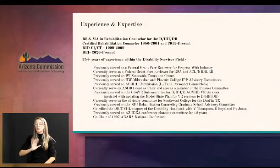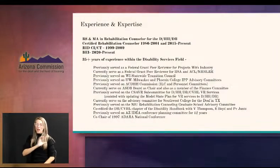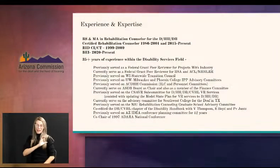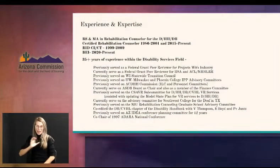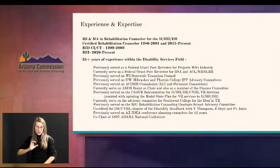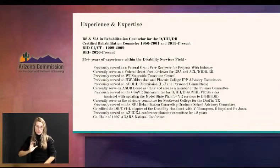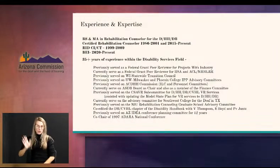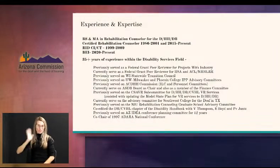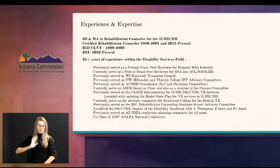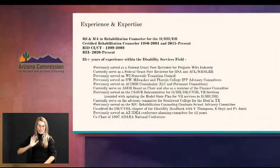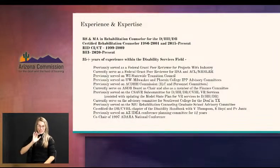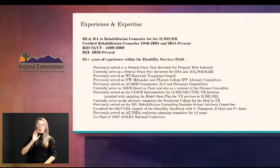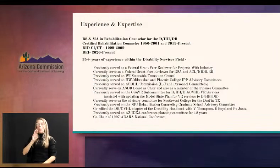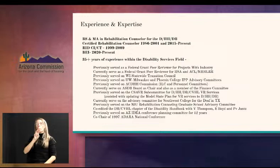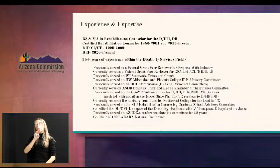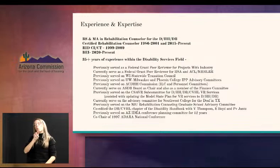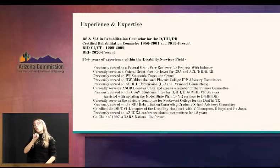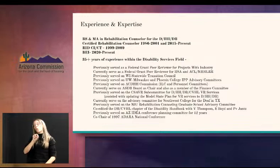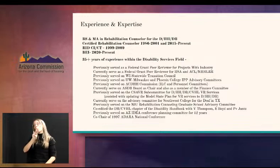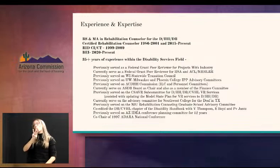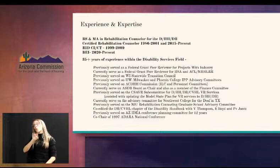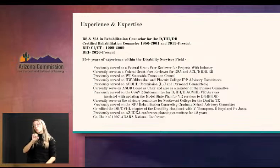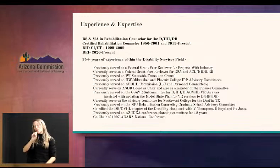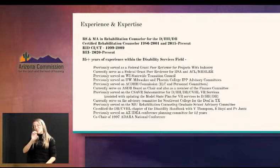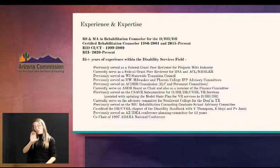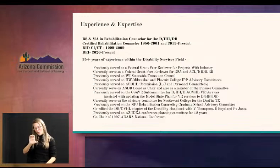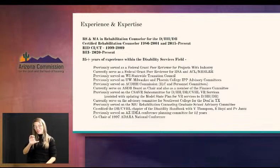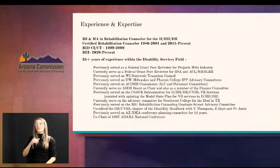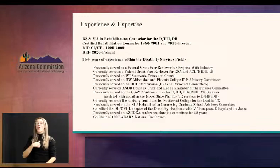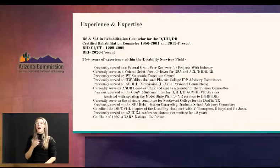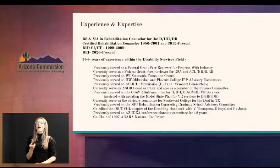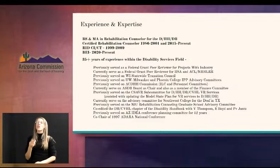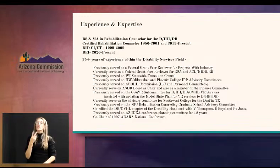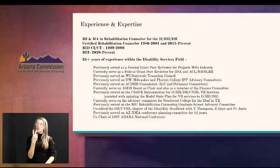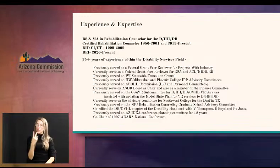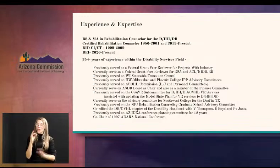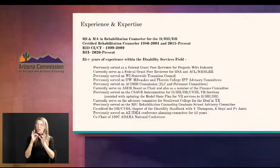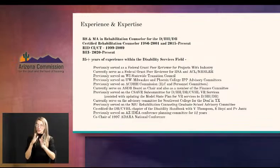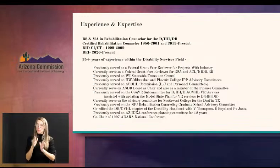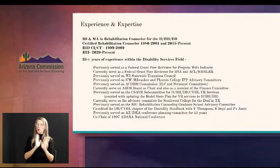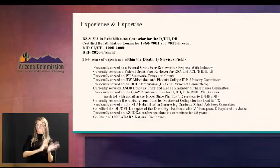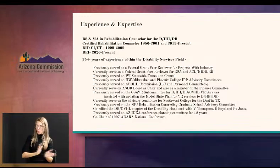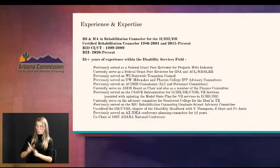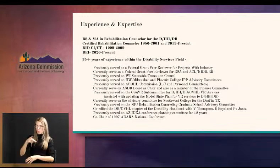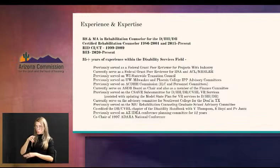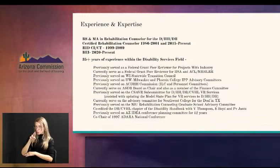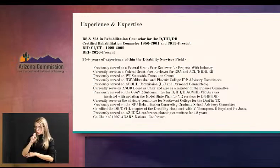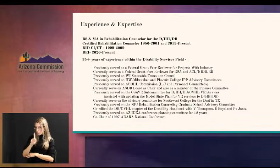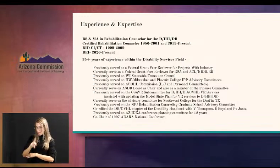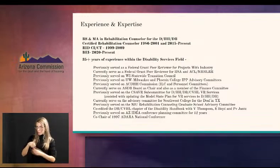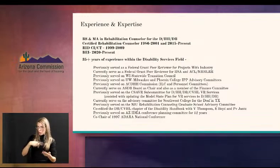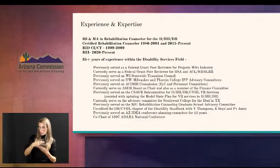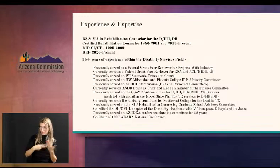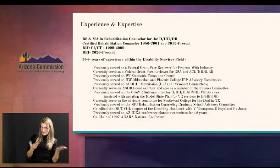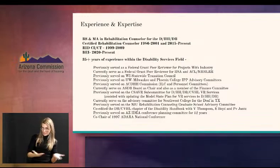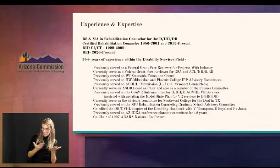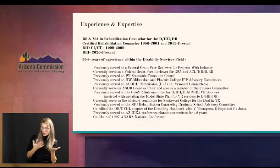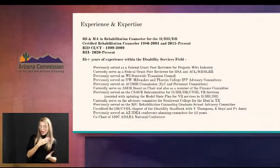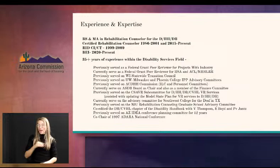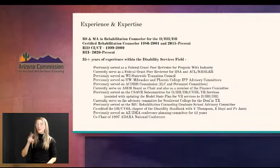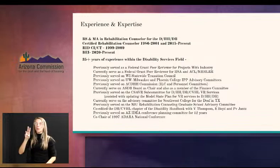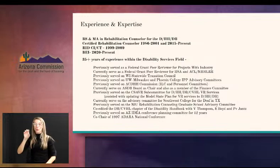Wisconsin. I've been on 2 interpreter prep program advisory committees, one here and one in